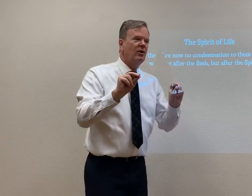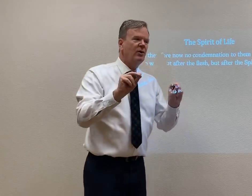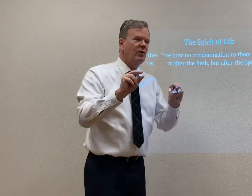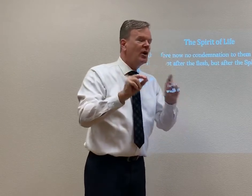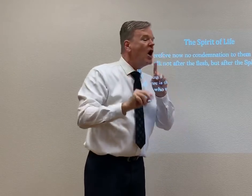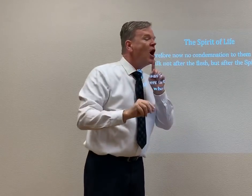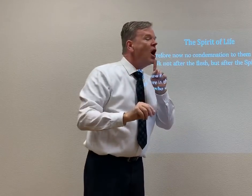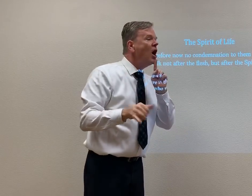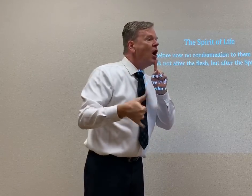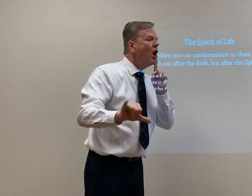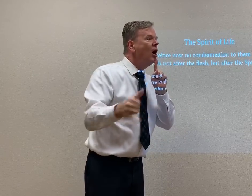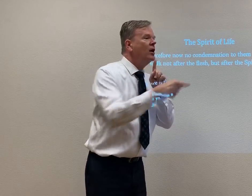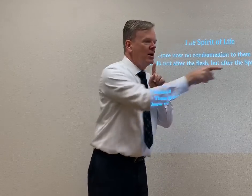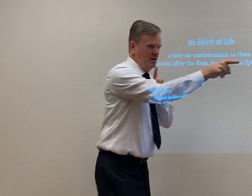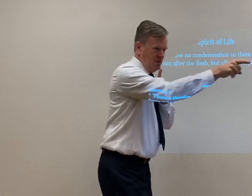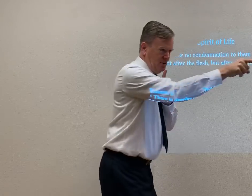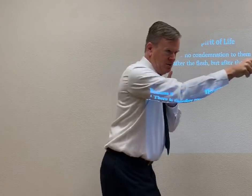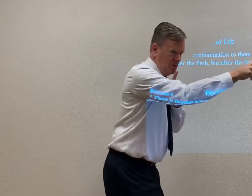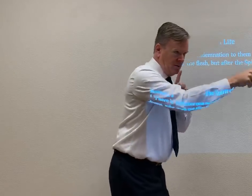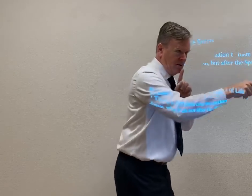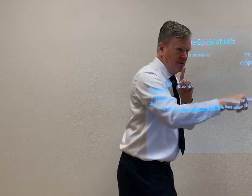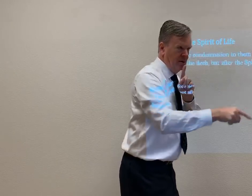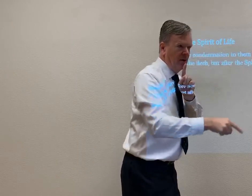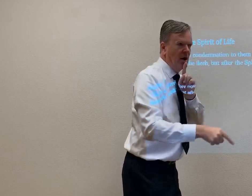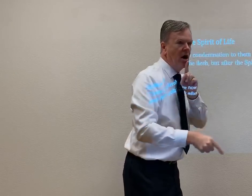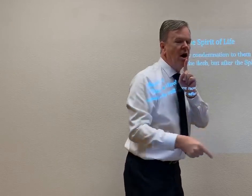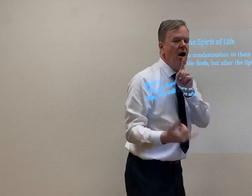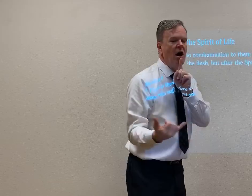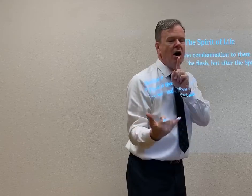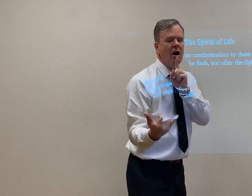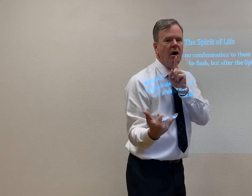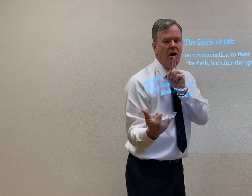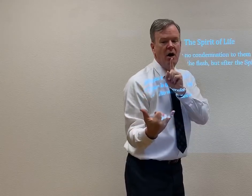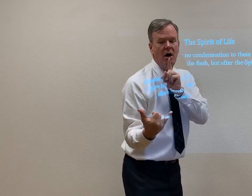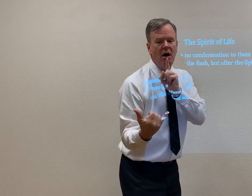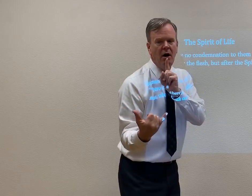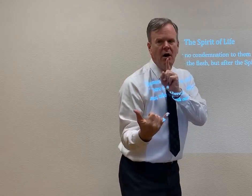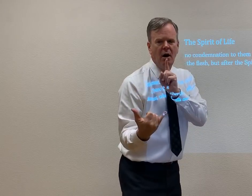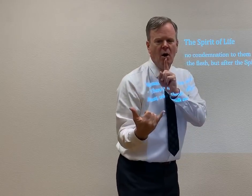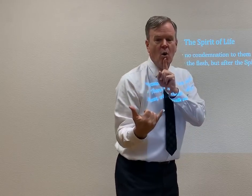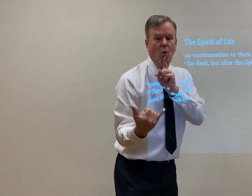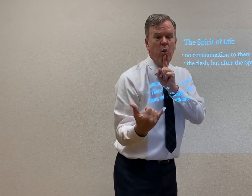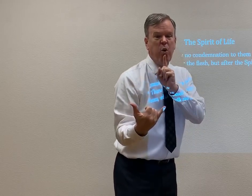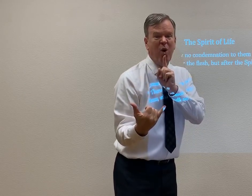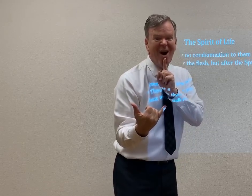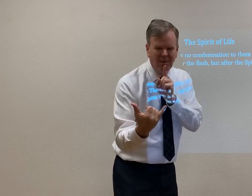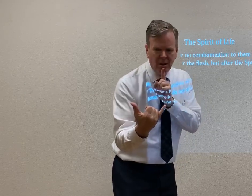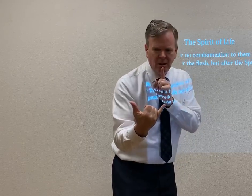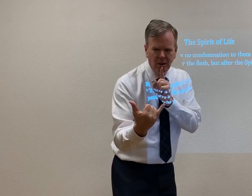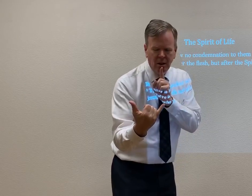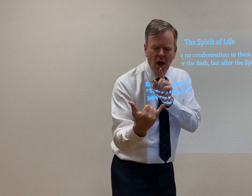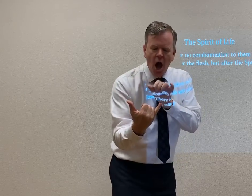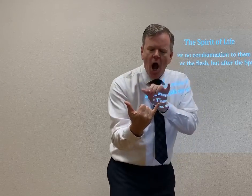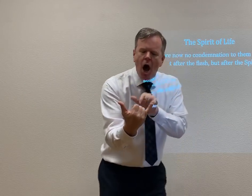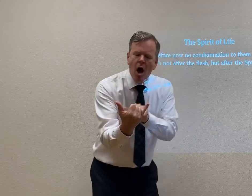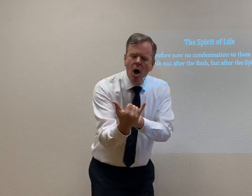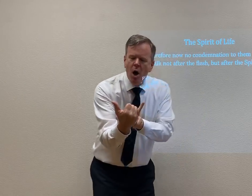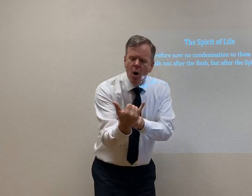or it was a thing that happened. Now it's no longer a thing. No. They are. To them which are.